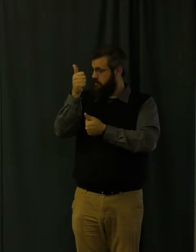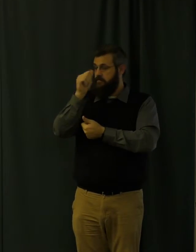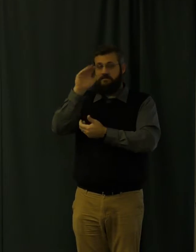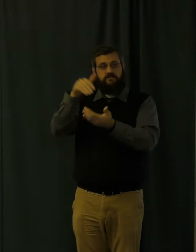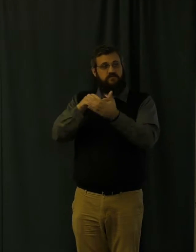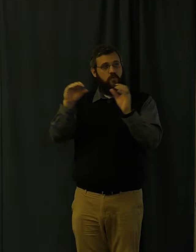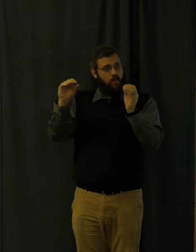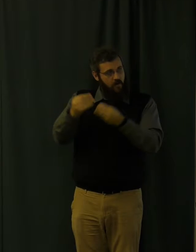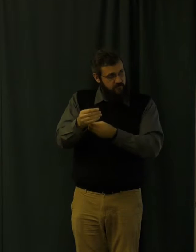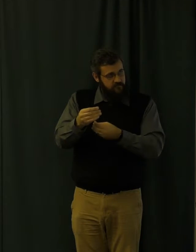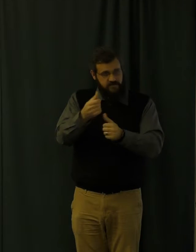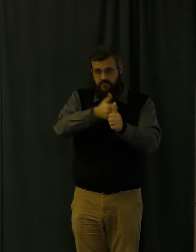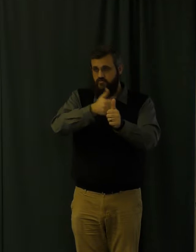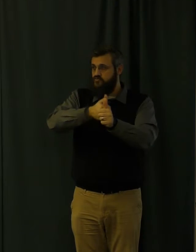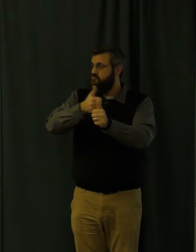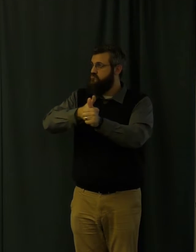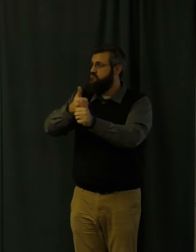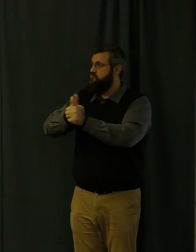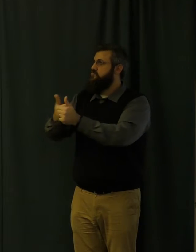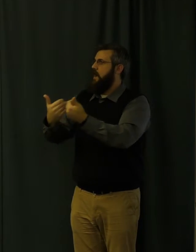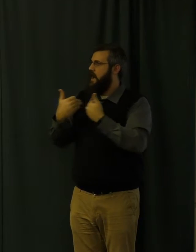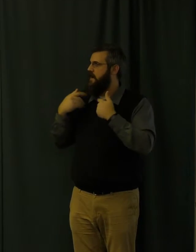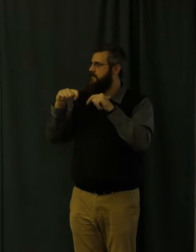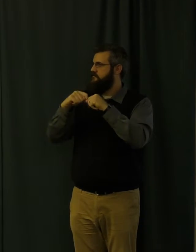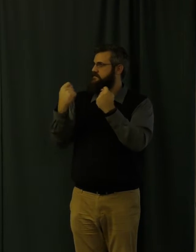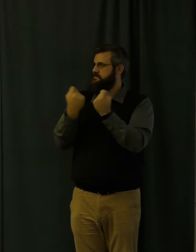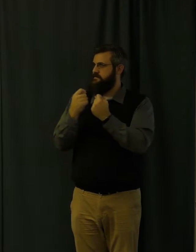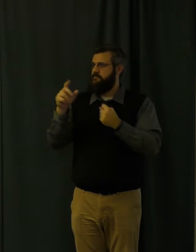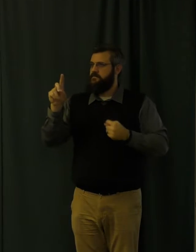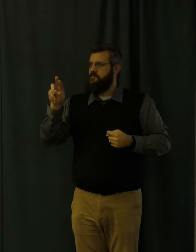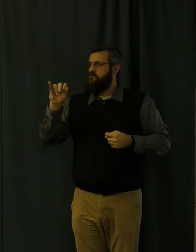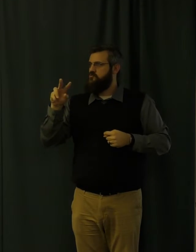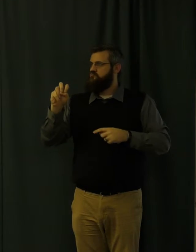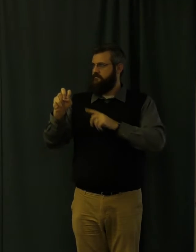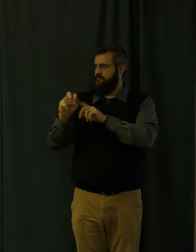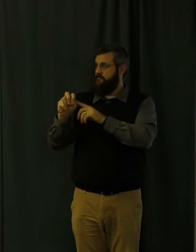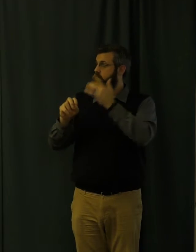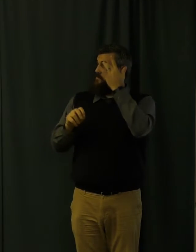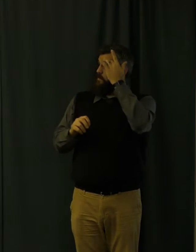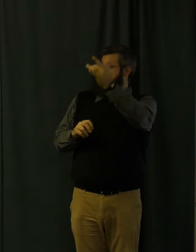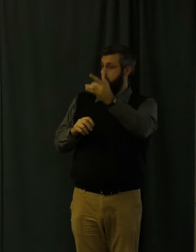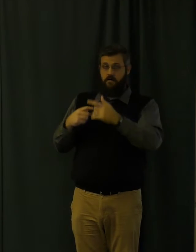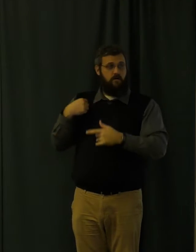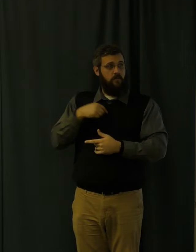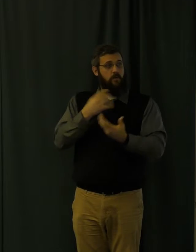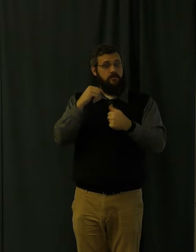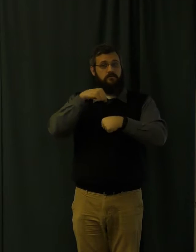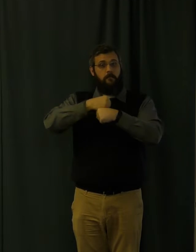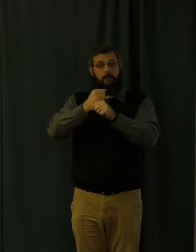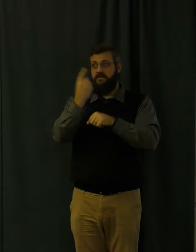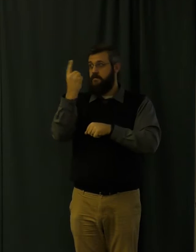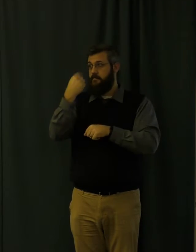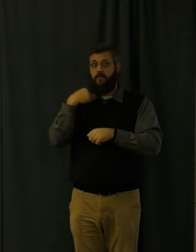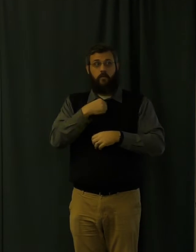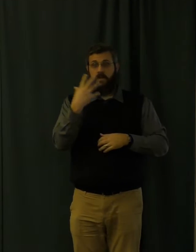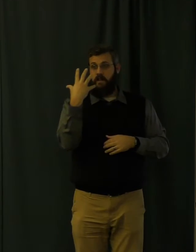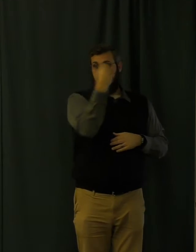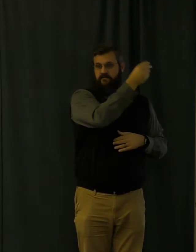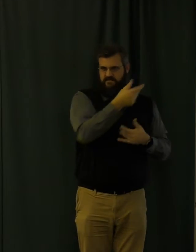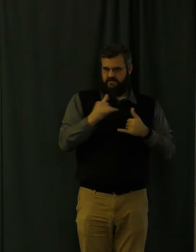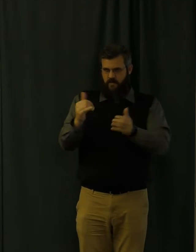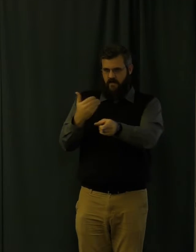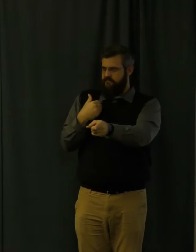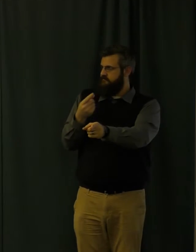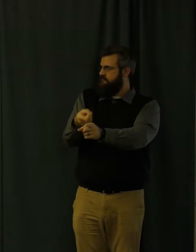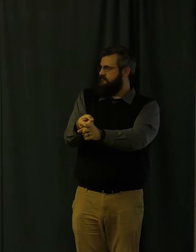office departments, we all have a Team Drive because we want to create stuff that's going to outlive us, right? We don't